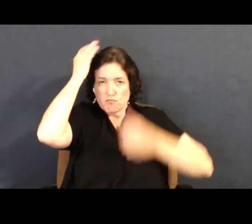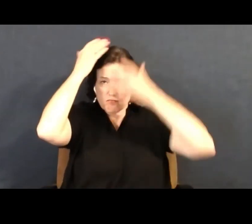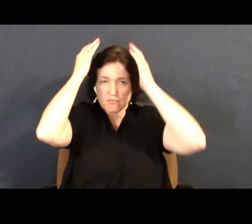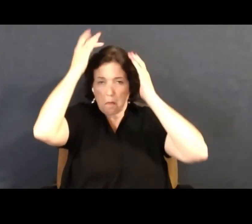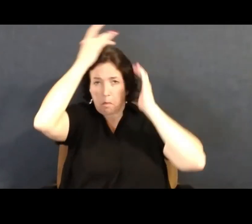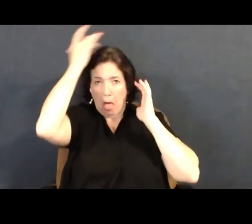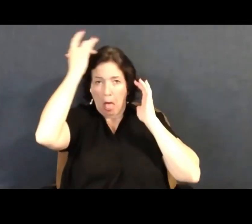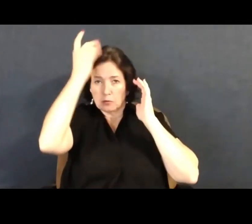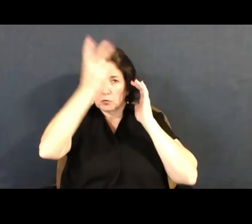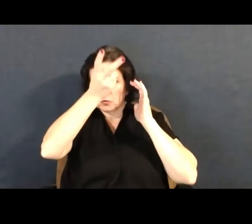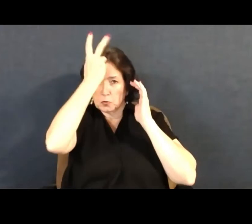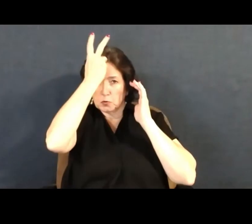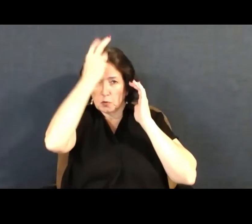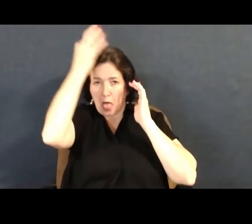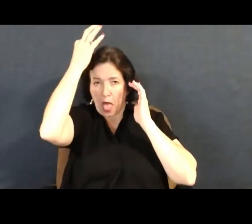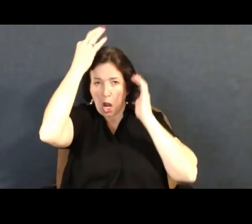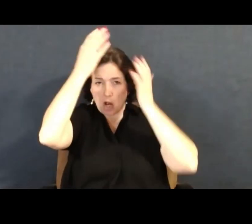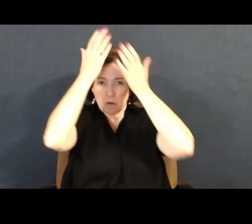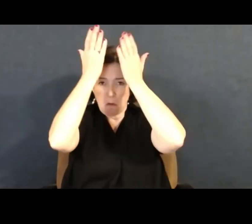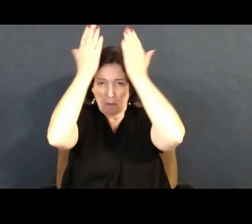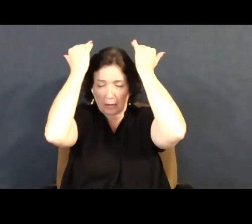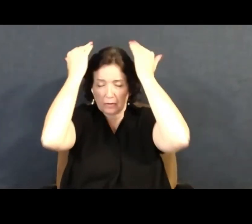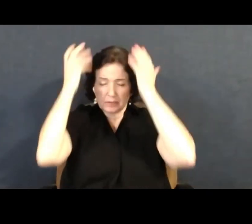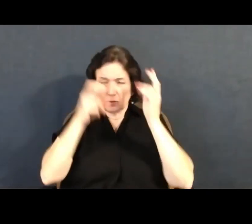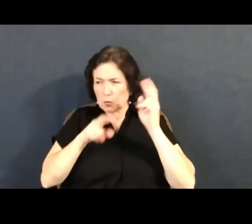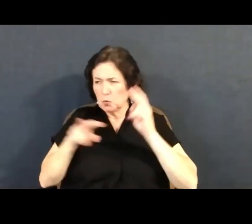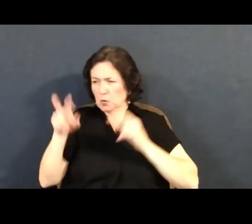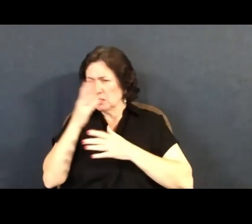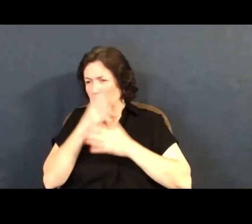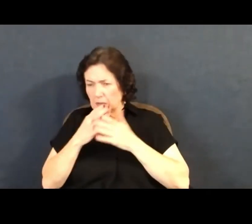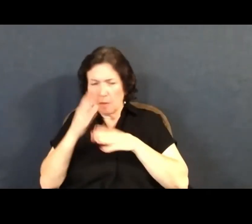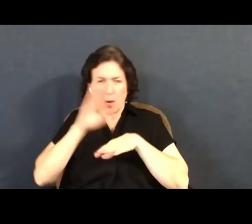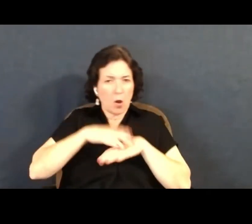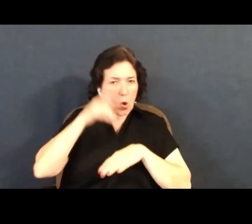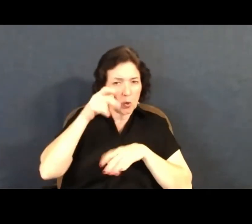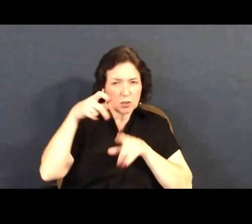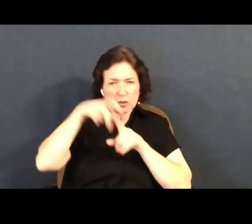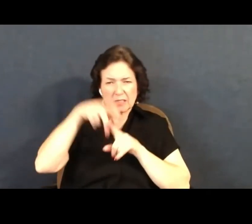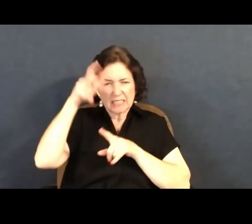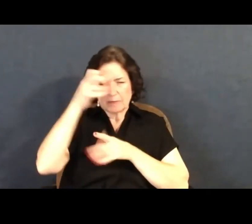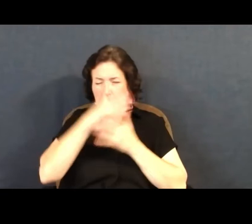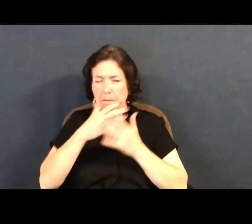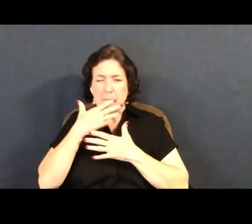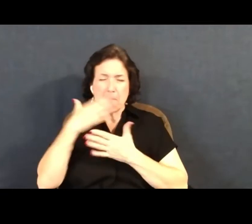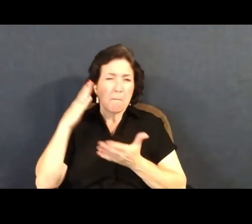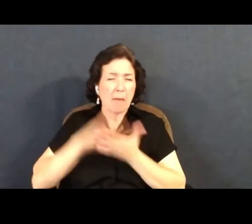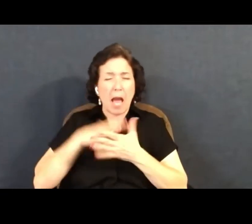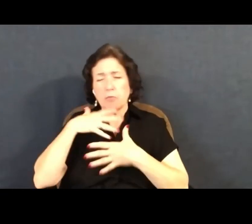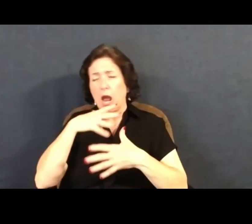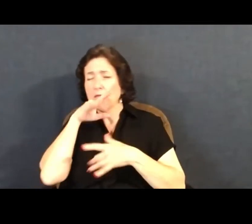head. There were lots of demons there. Some were on horseback, some just had really bad breath, some had